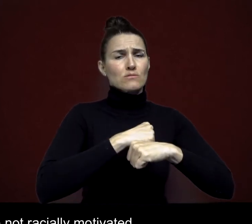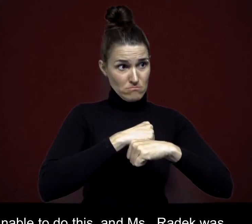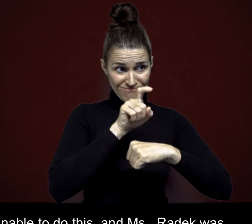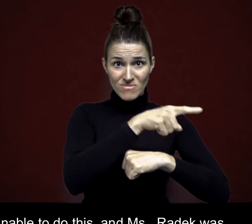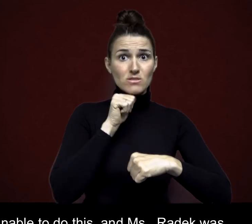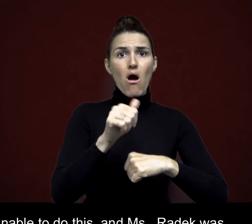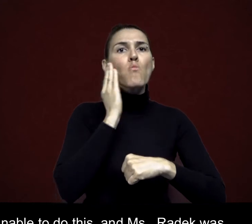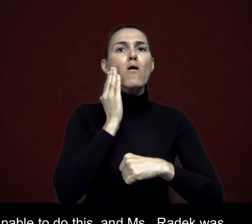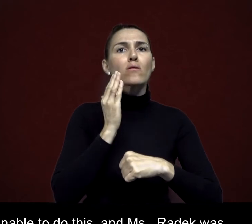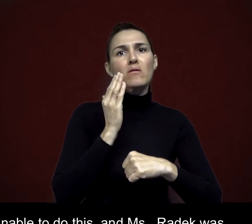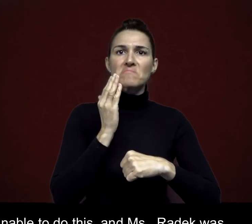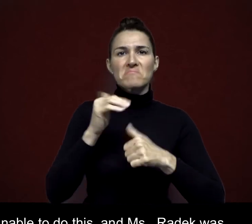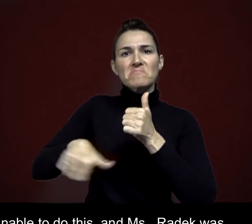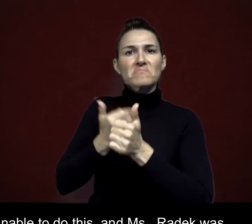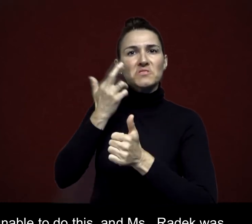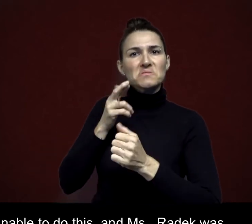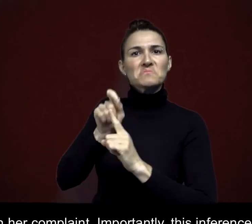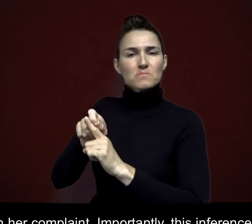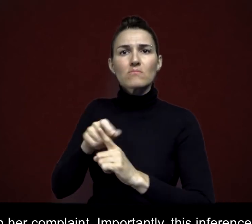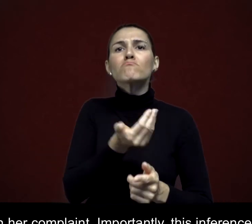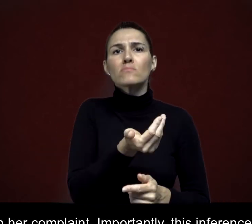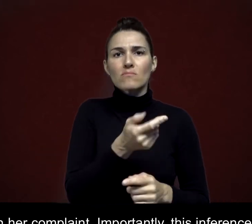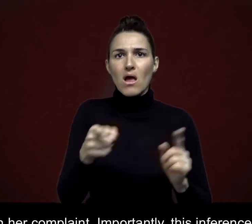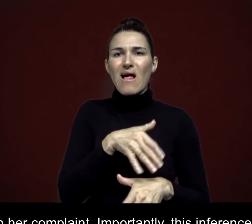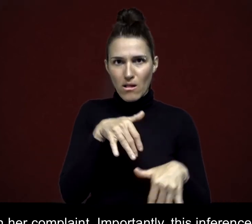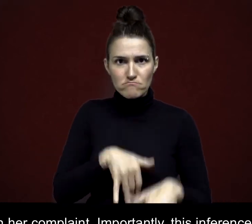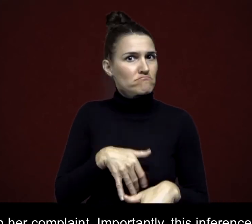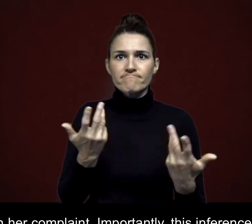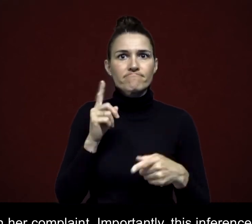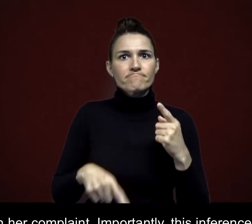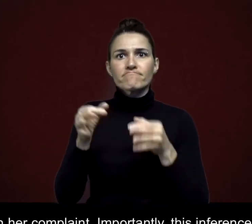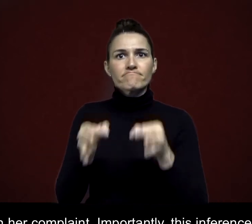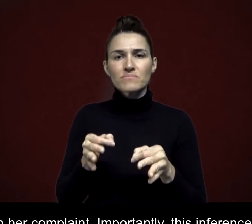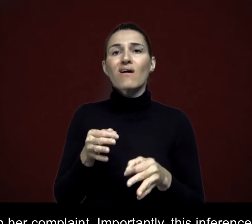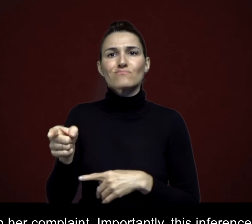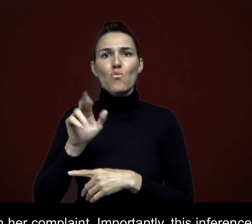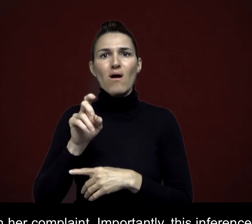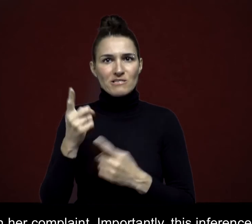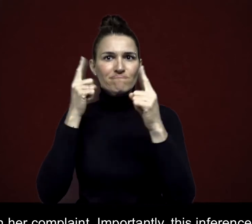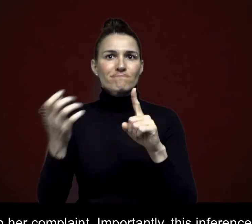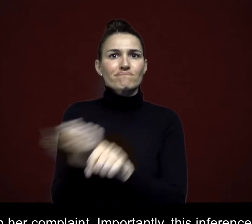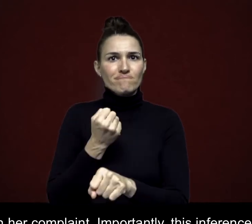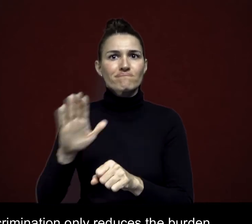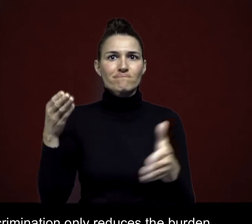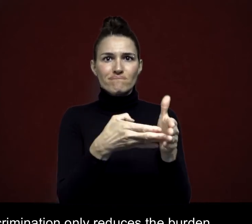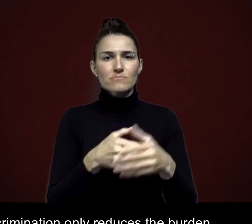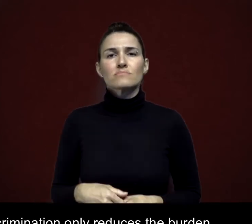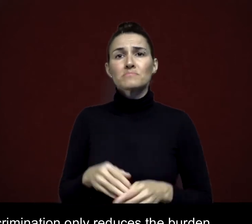were unable to do this, and Ms. Raddick was successful in her complaint. Importantly, this inference of racial